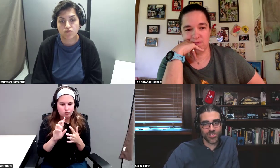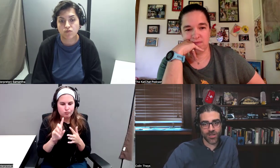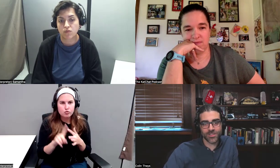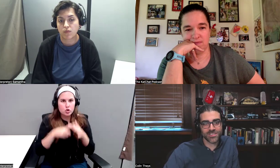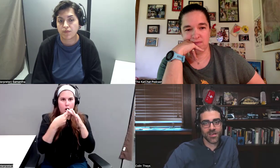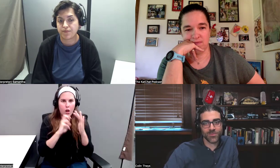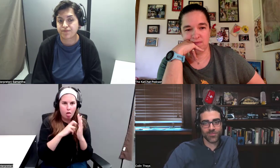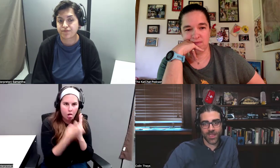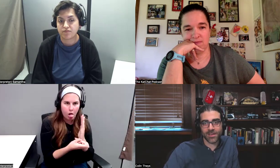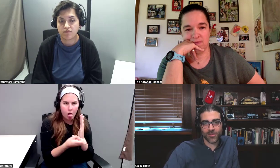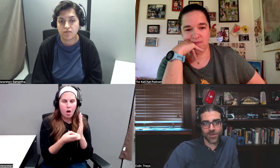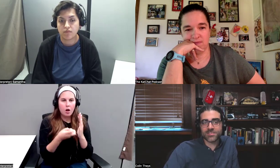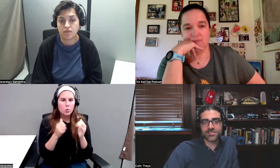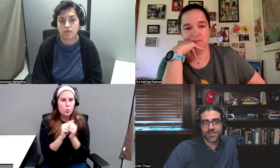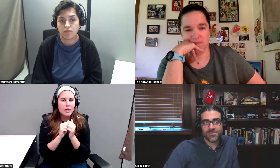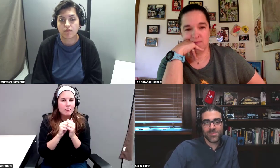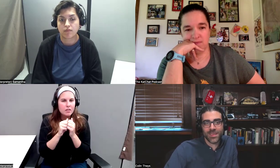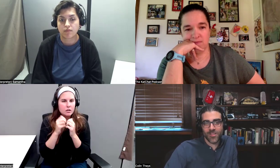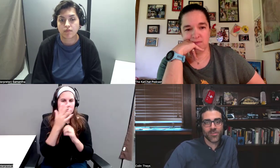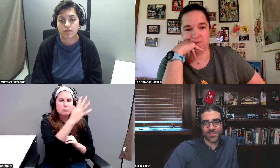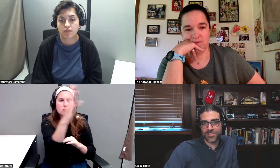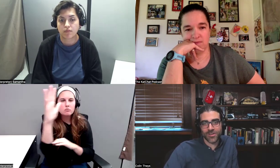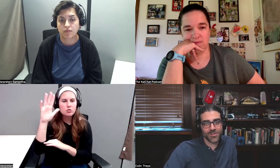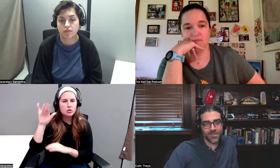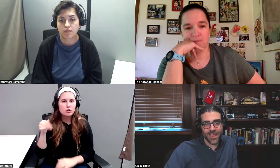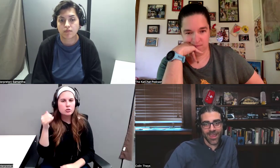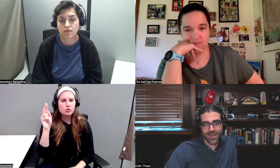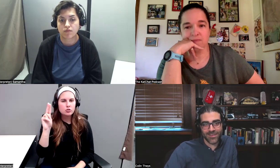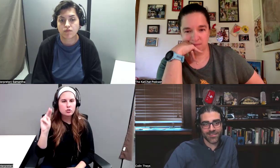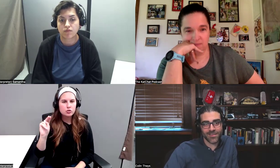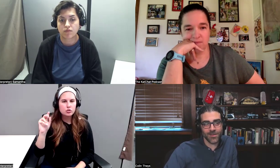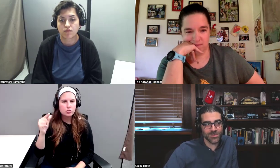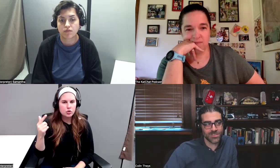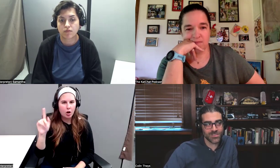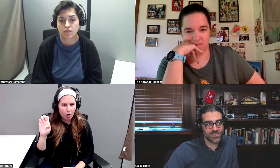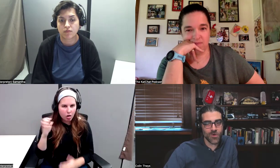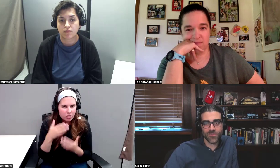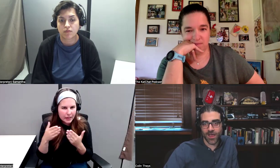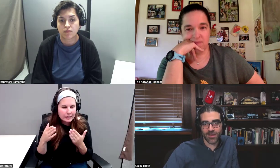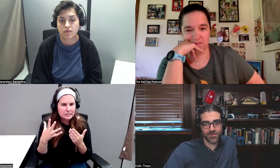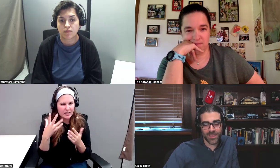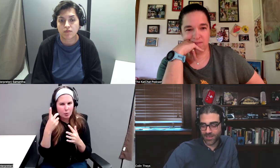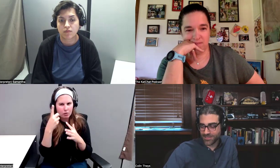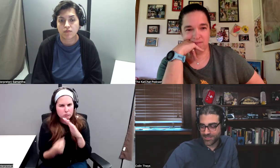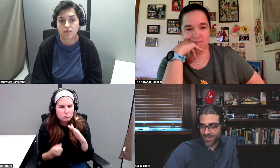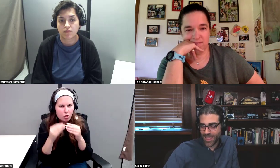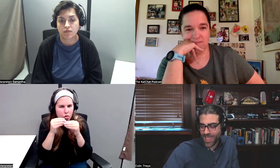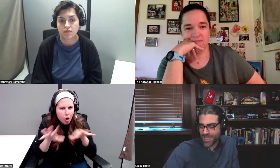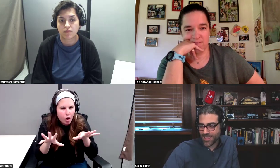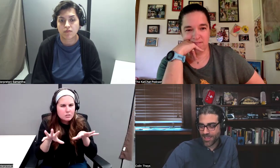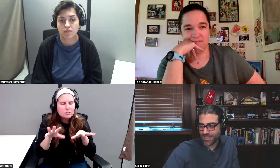of the jungle stuff with Rhiannon and Chris being lost in the jungle. And it was just so fun